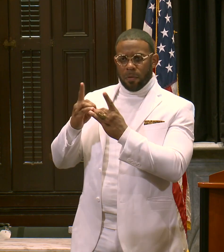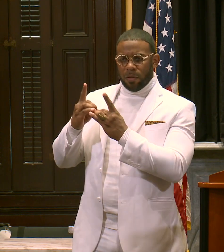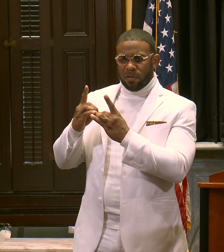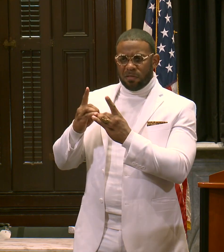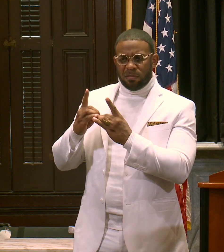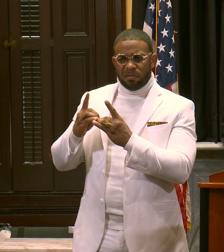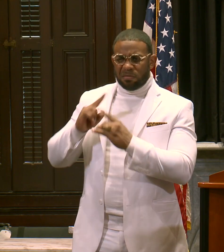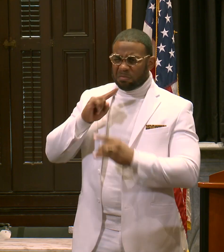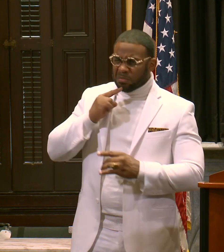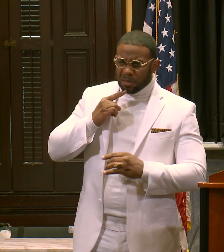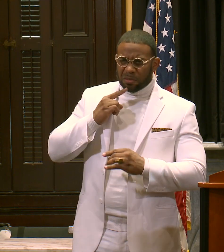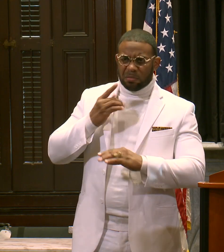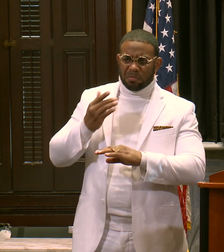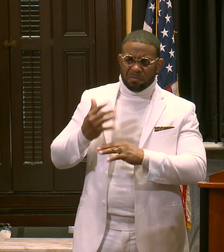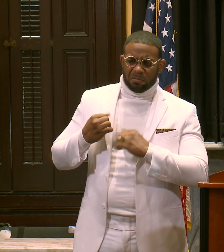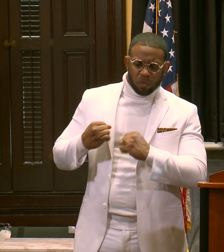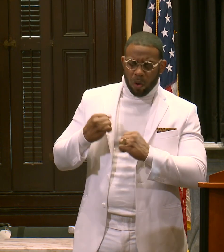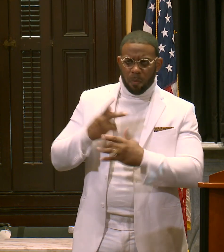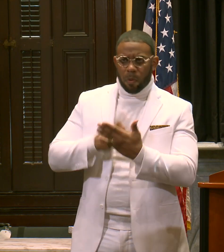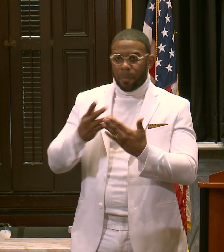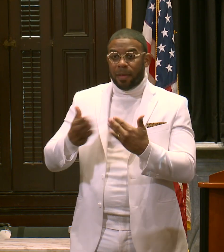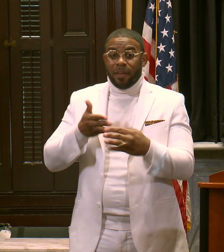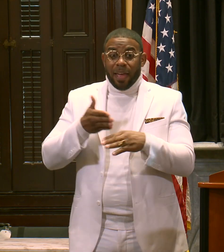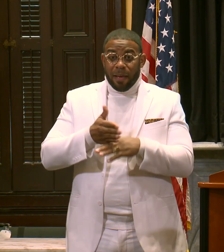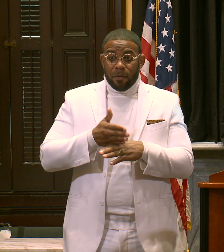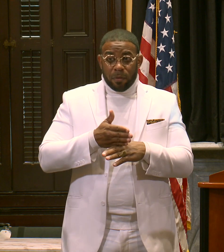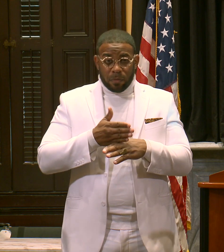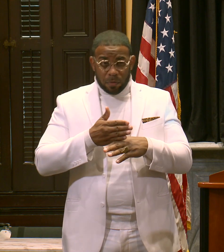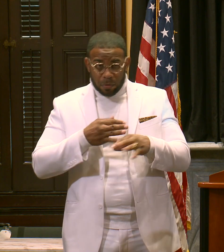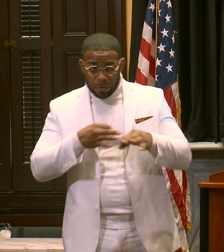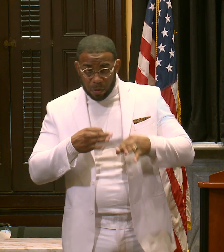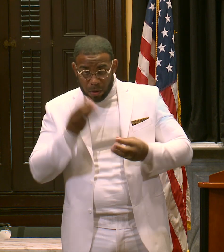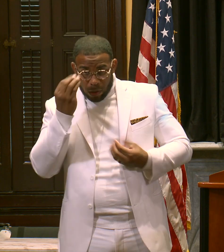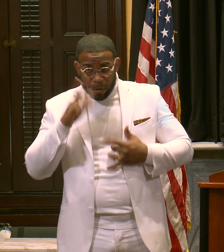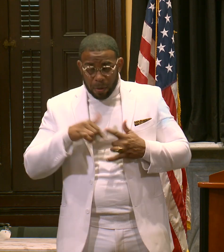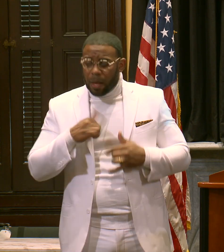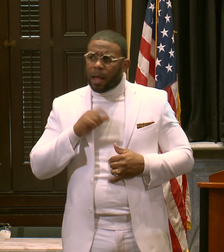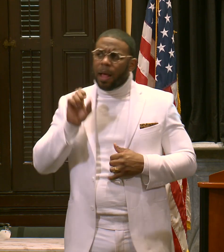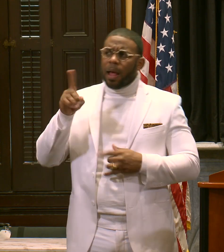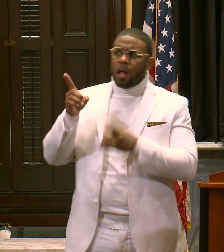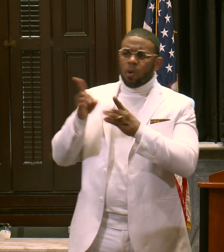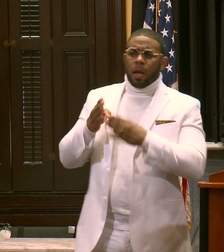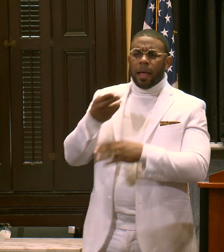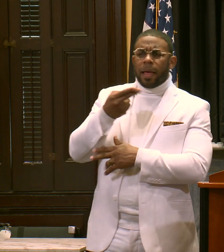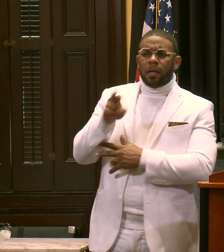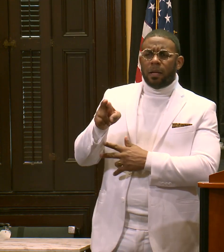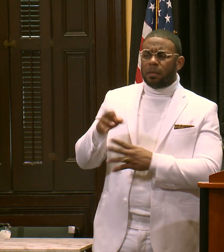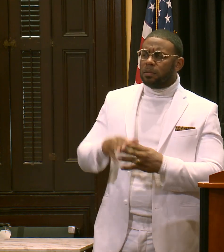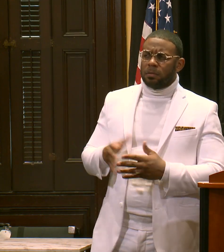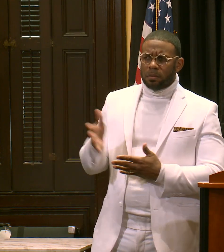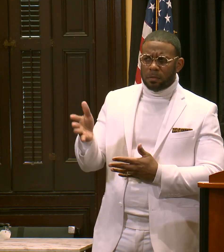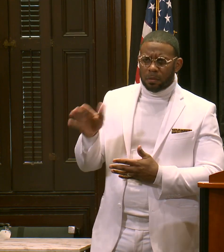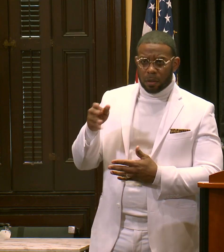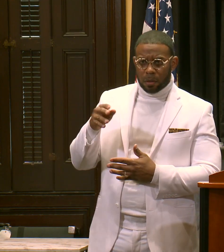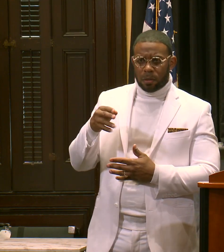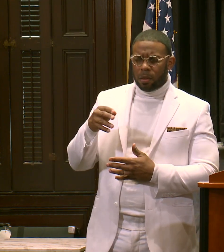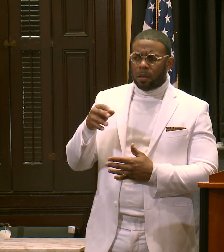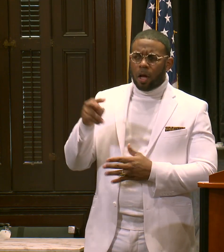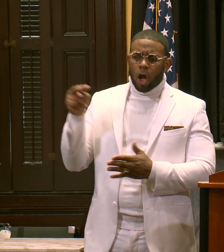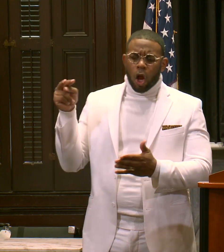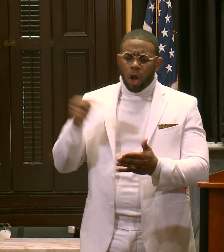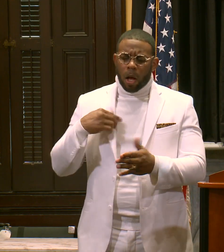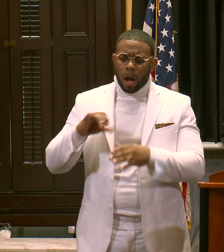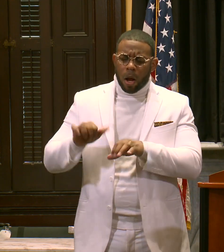very robust program, and even after being briefed about this, I asked the Director of Human Resources, Director Herbert, to look at